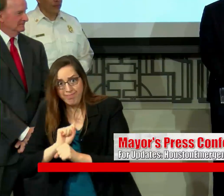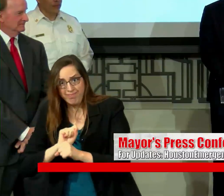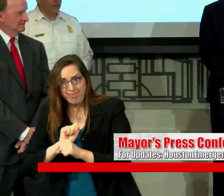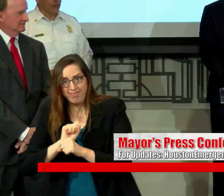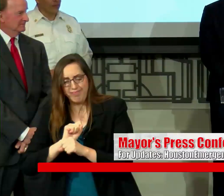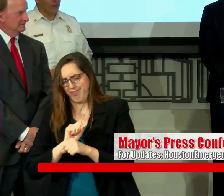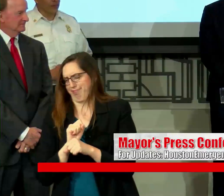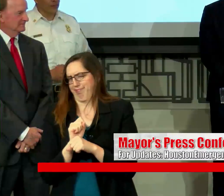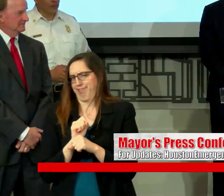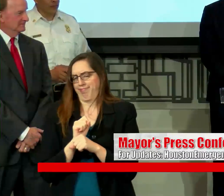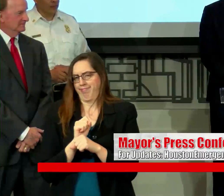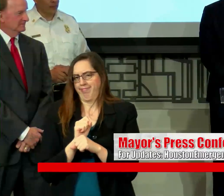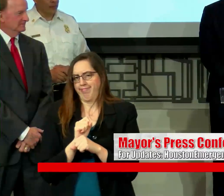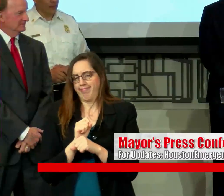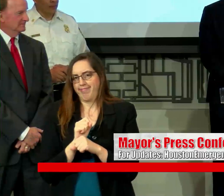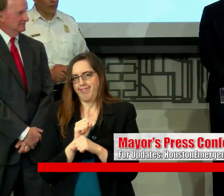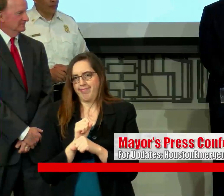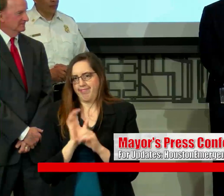now,